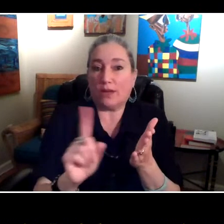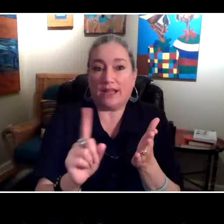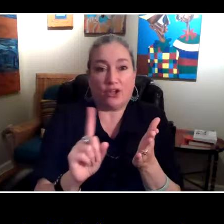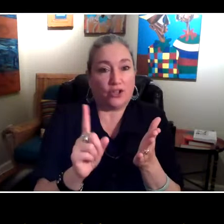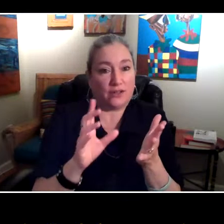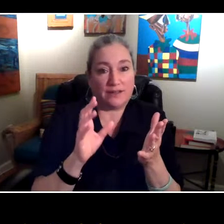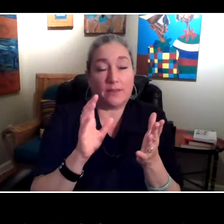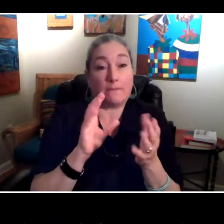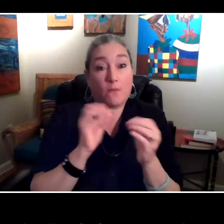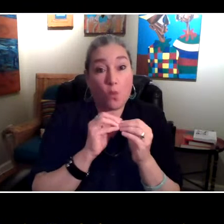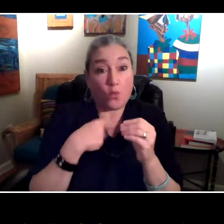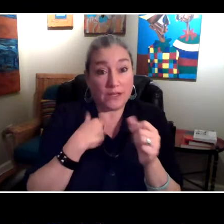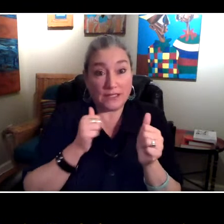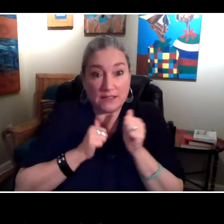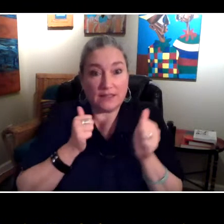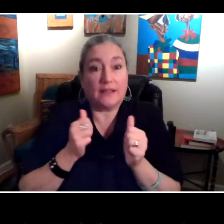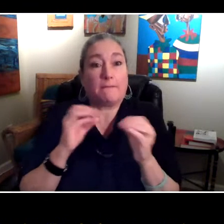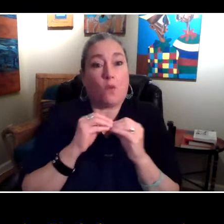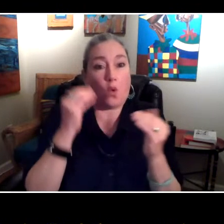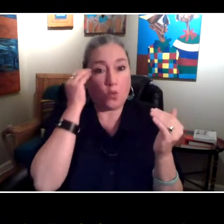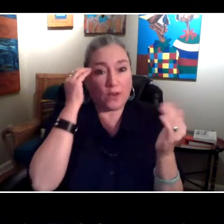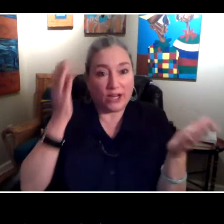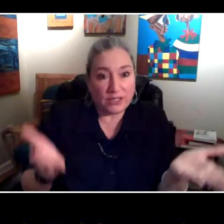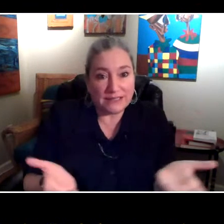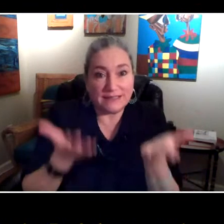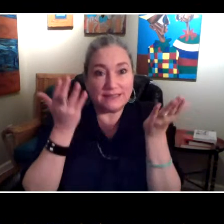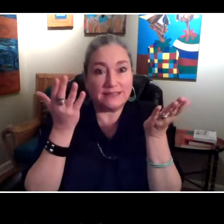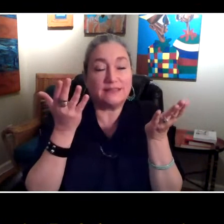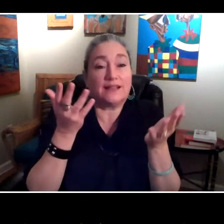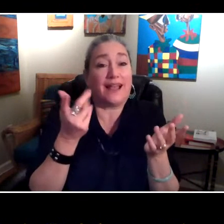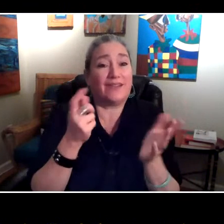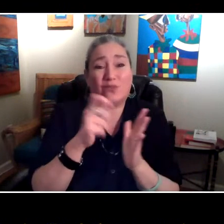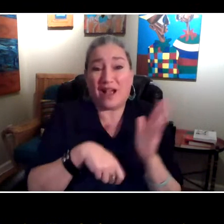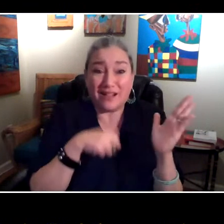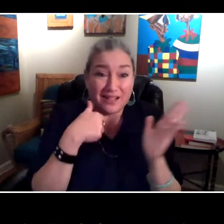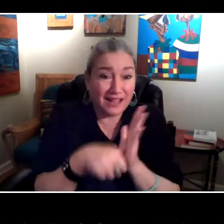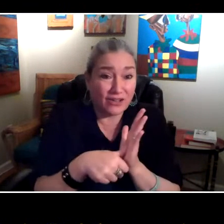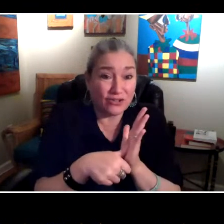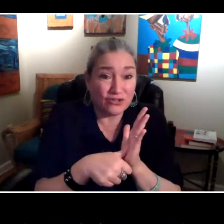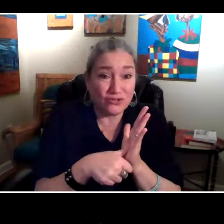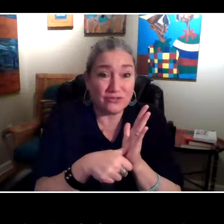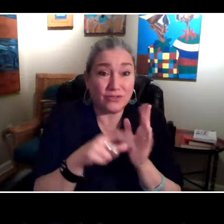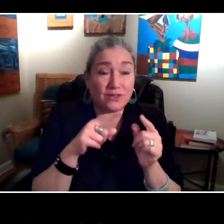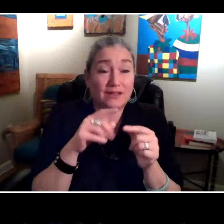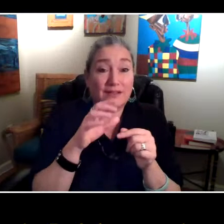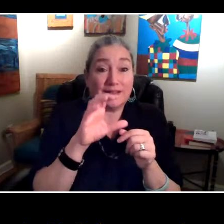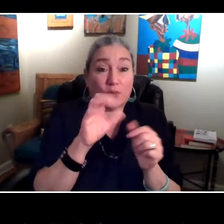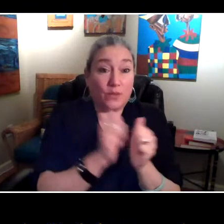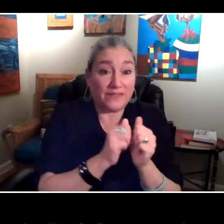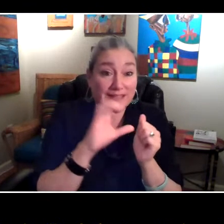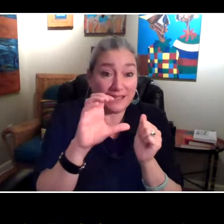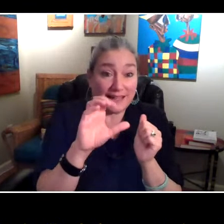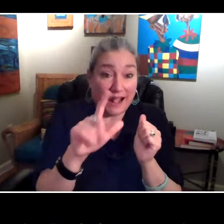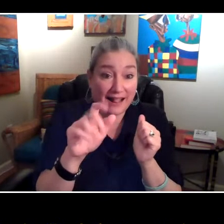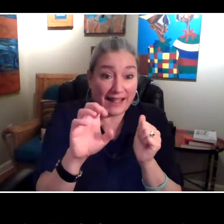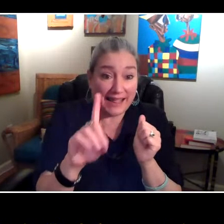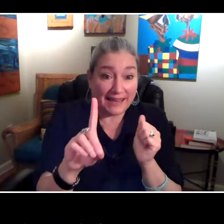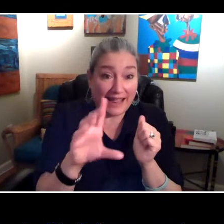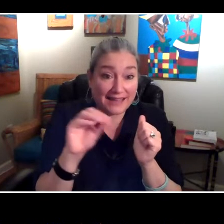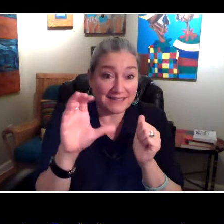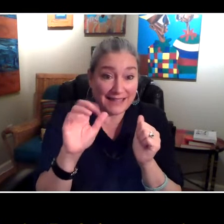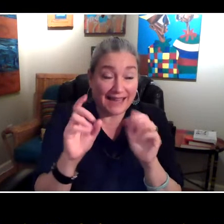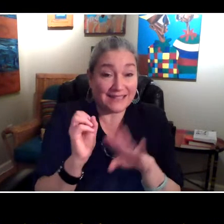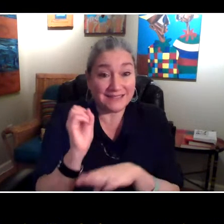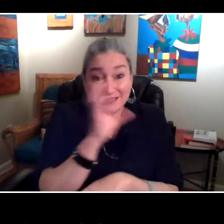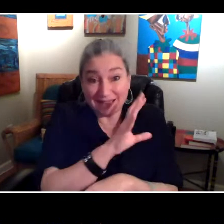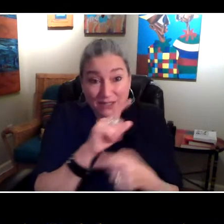I understand how it feels hopeless, but you have to start somewhere. And the more that we're assertive and spread awareness and